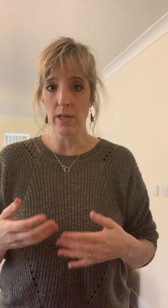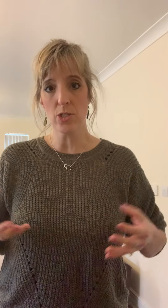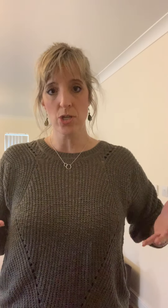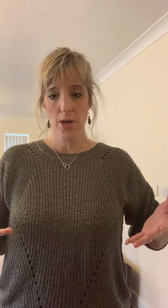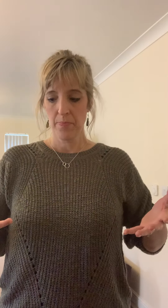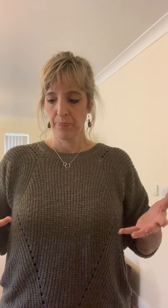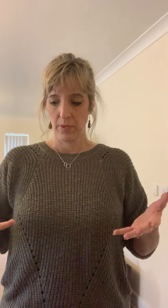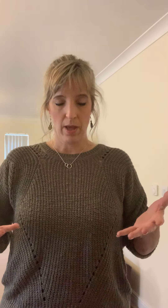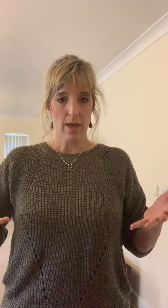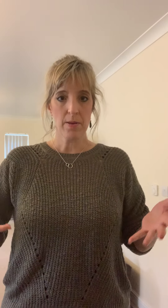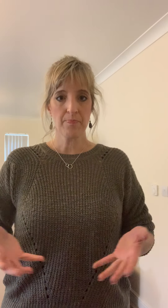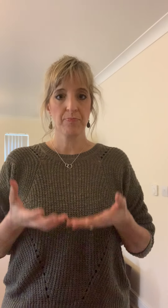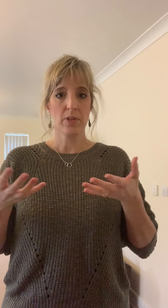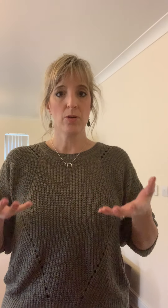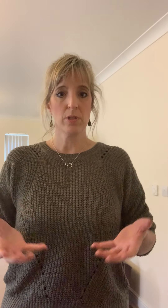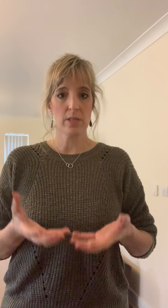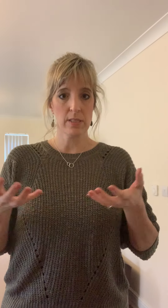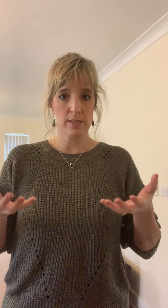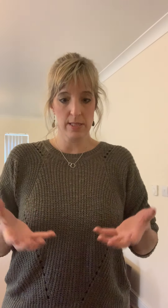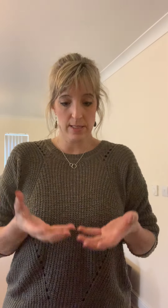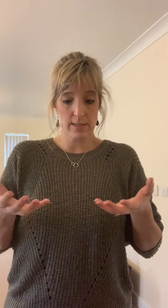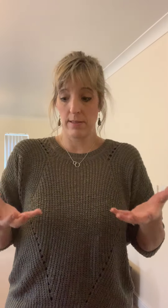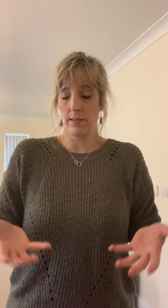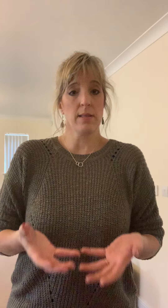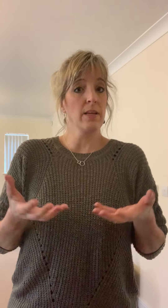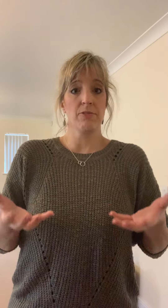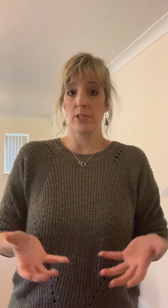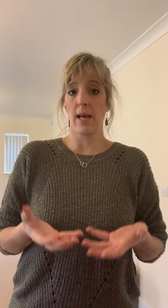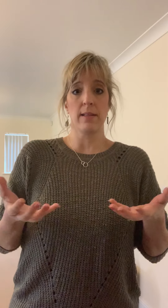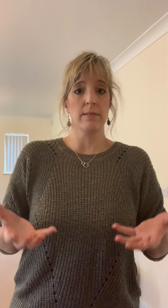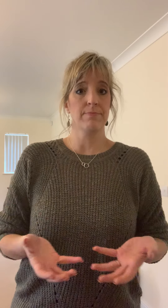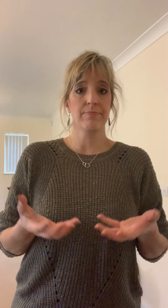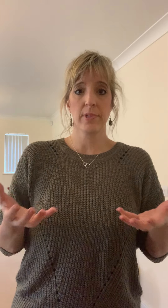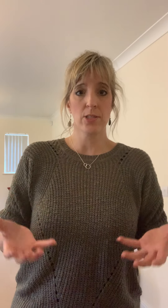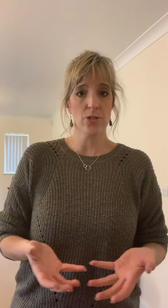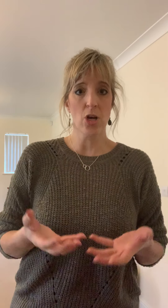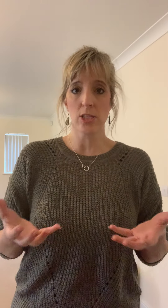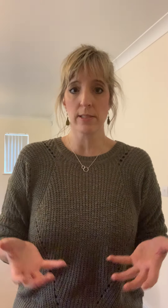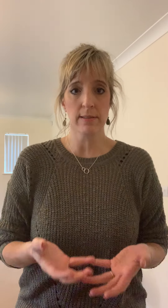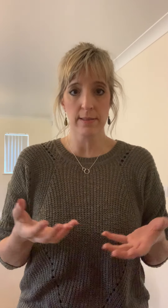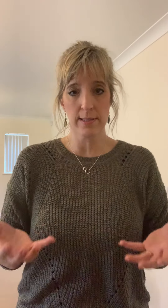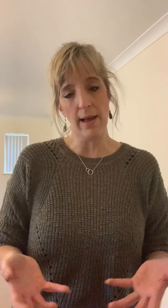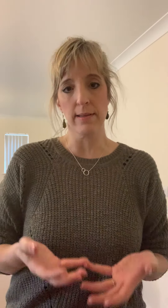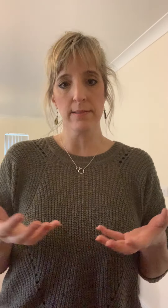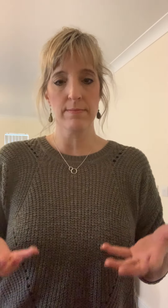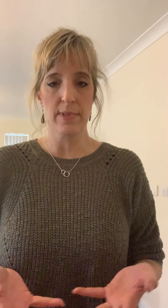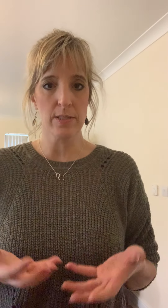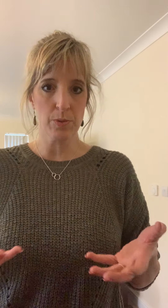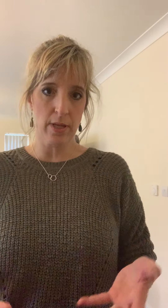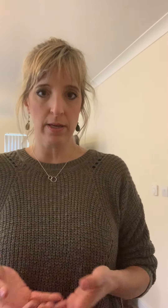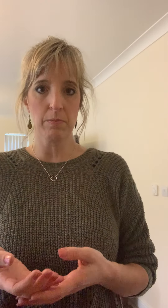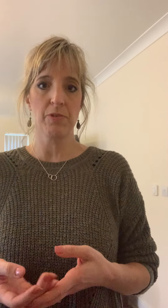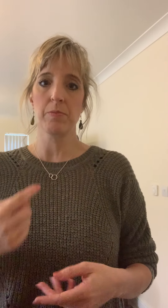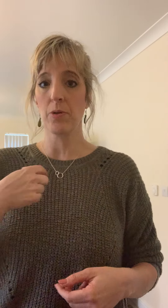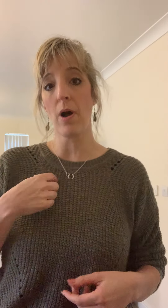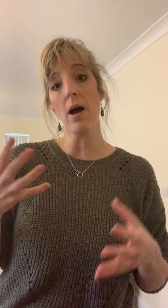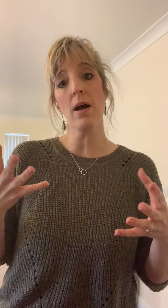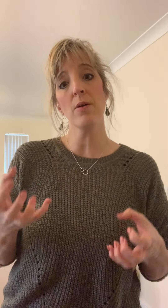lunch, okay, this is the sign for salad because you're tossing the salad. That's where that comes from. So I